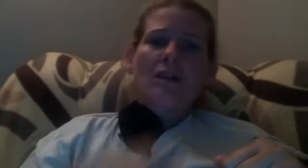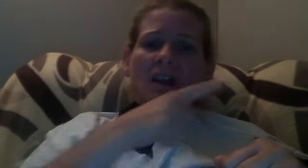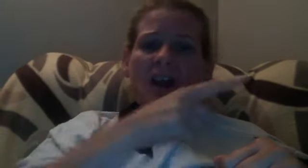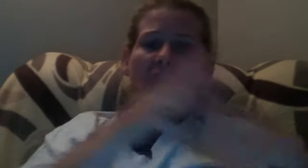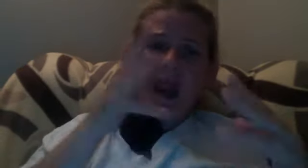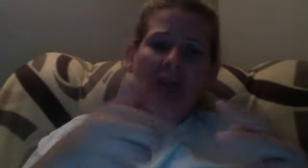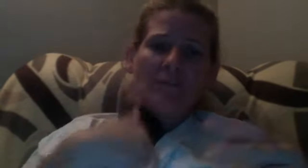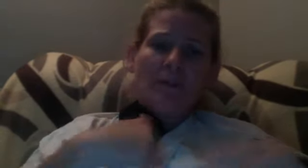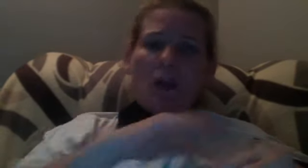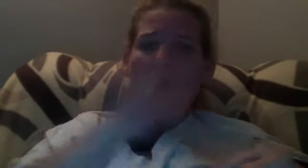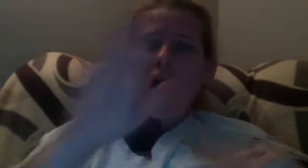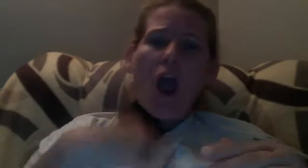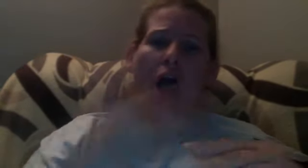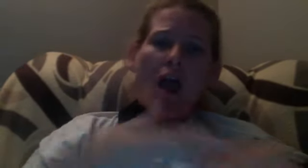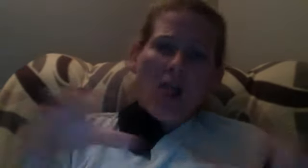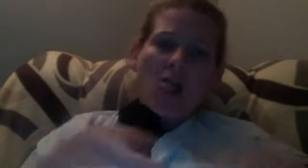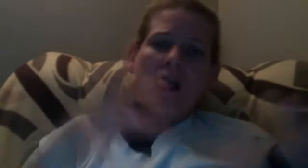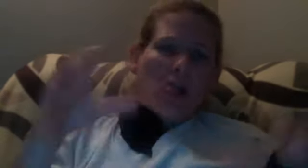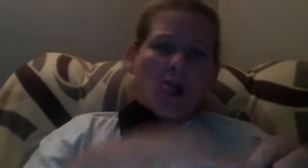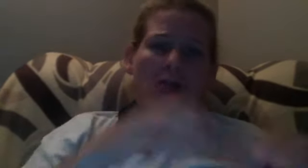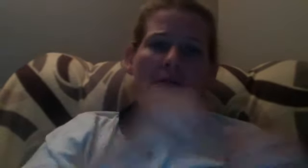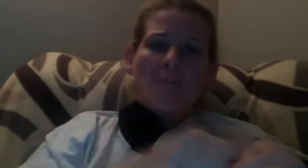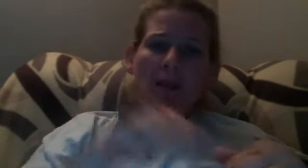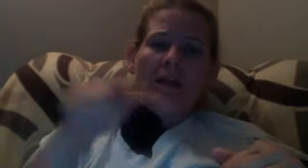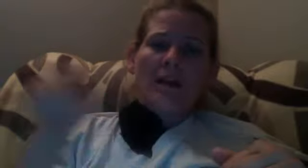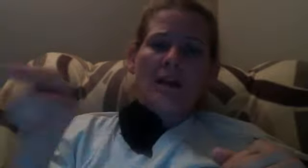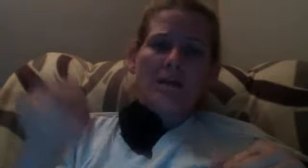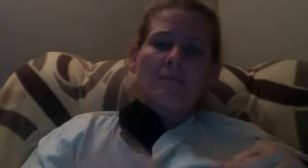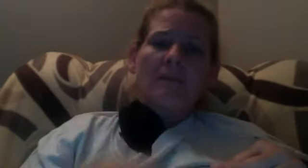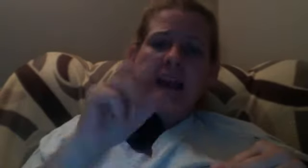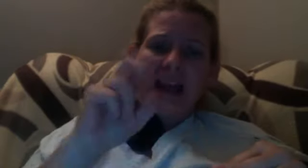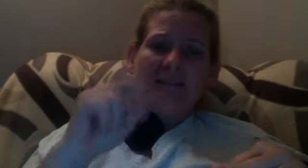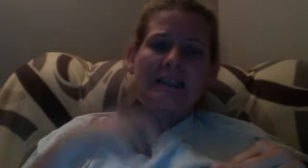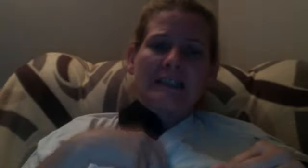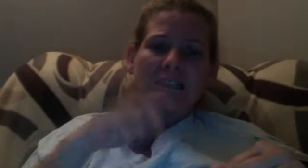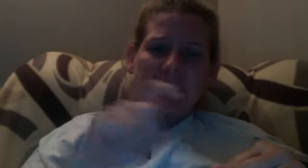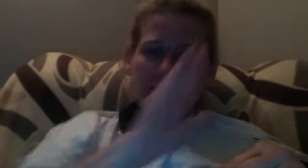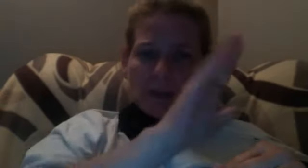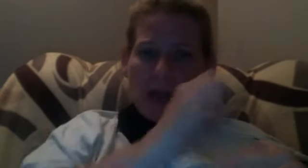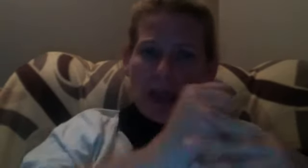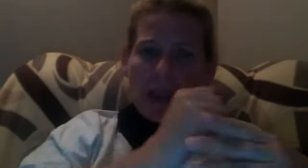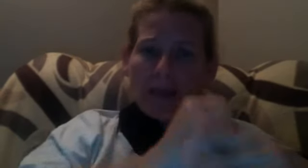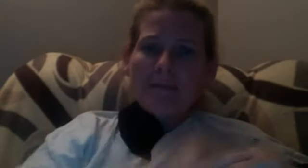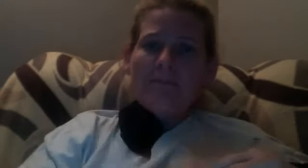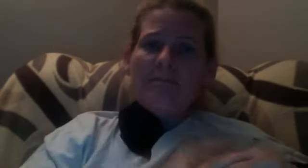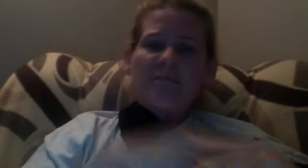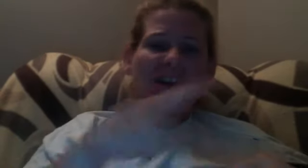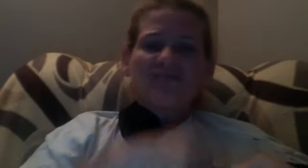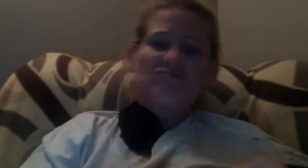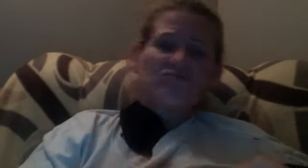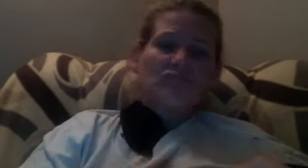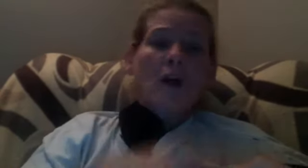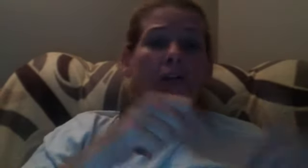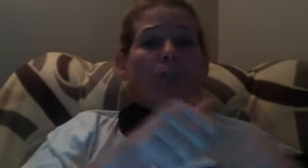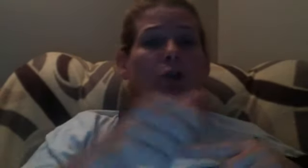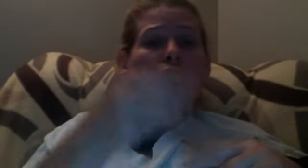Get yours today, autotrader.com. Do you dream in chocolate? Discover Lindor truffles. When you